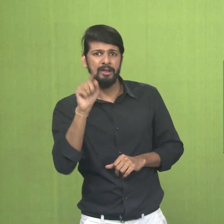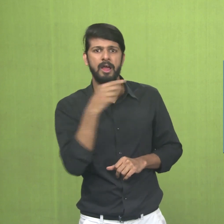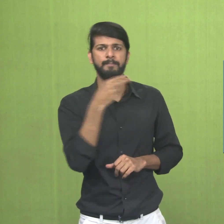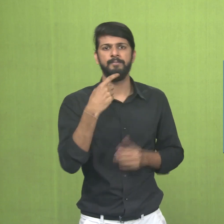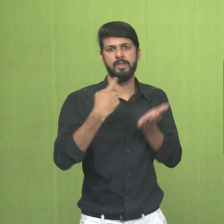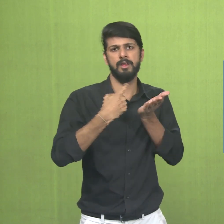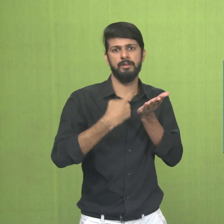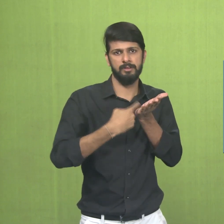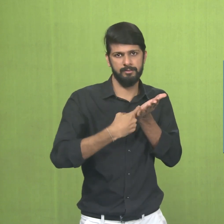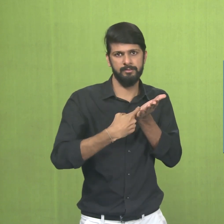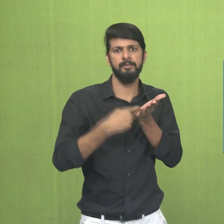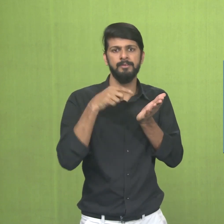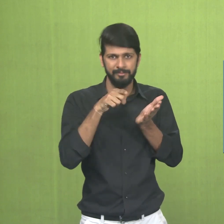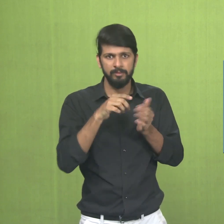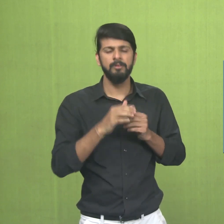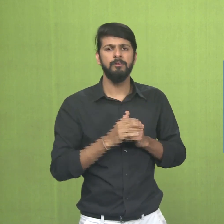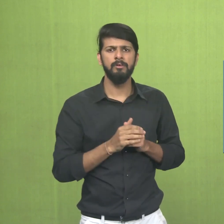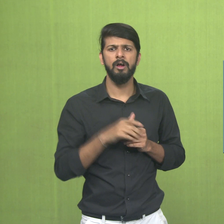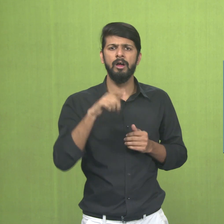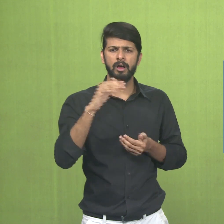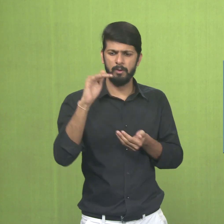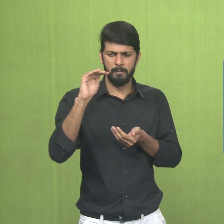Krishna's mother and father, that is Vasudeva and Rohini.